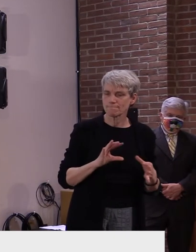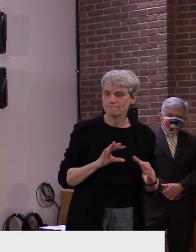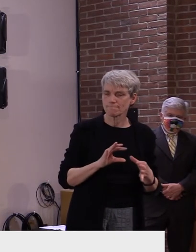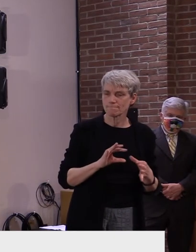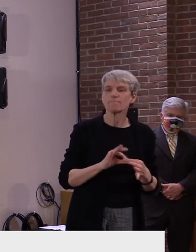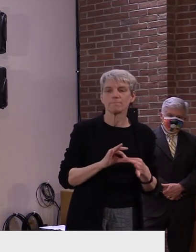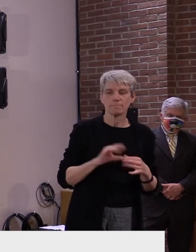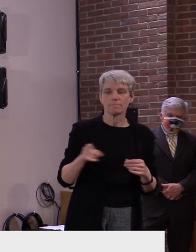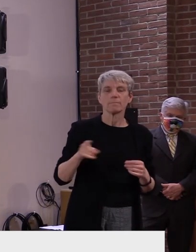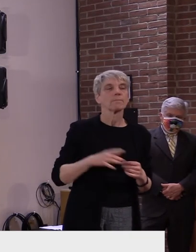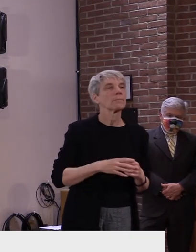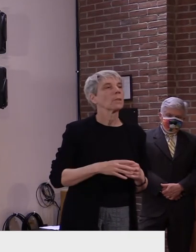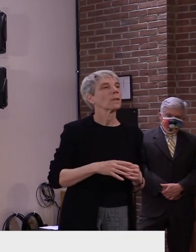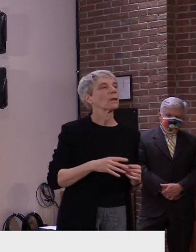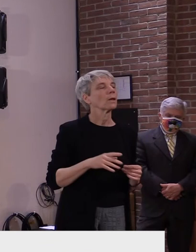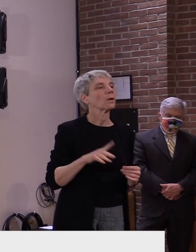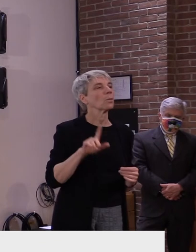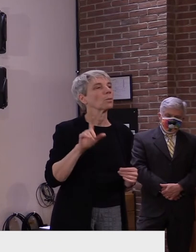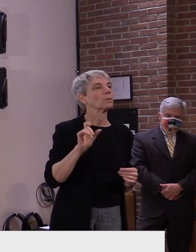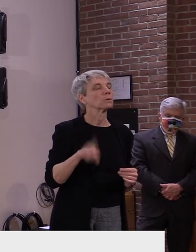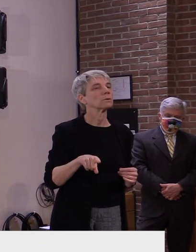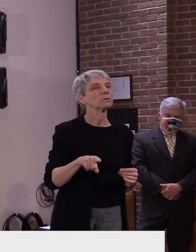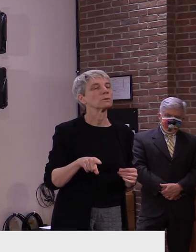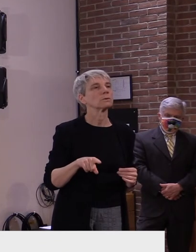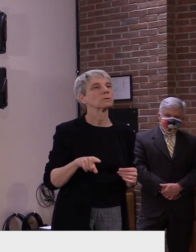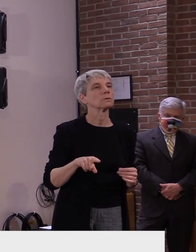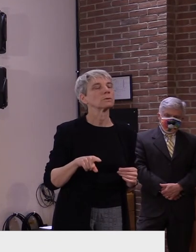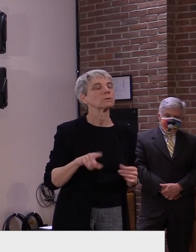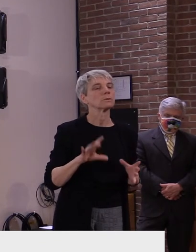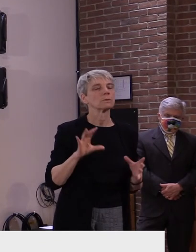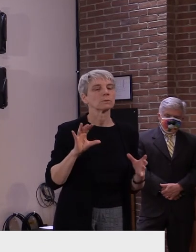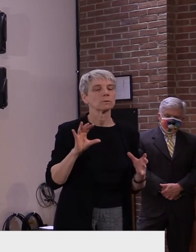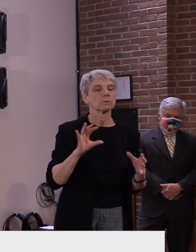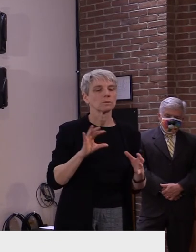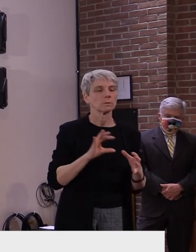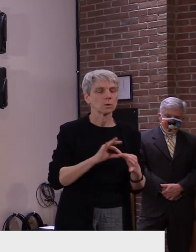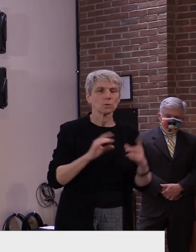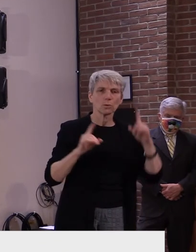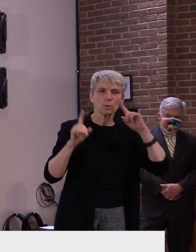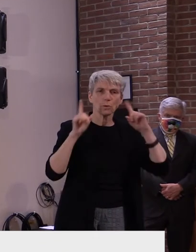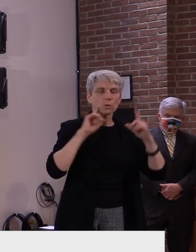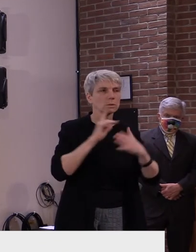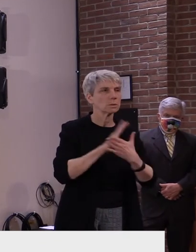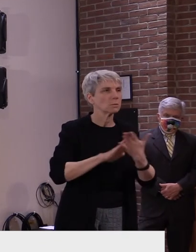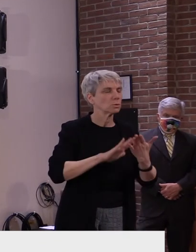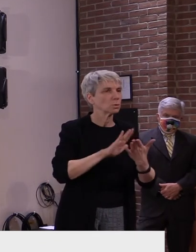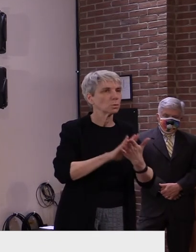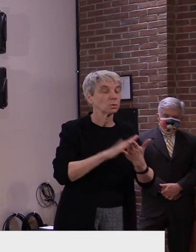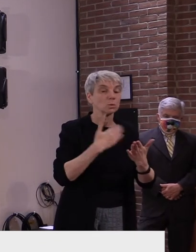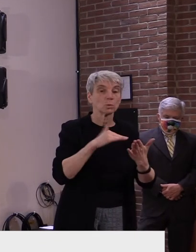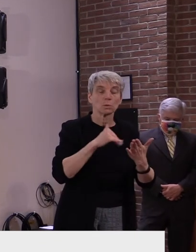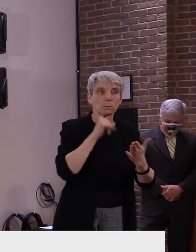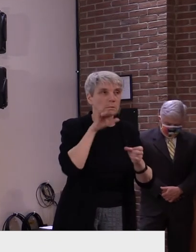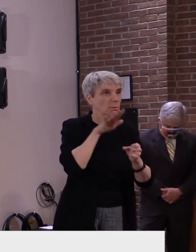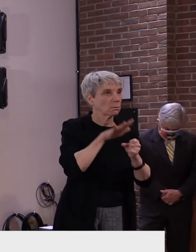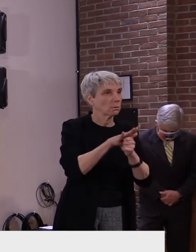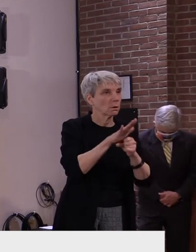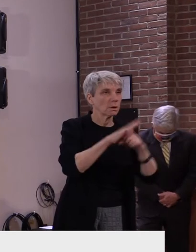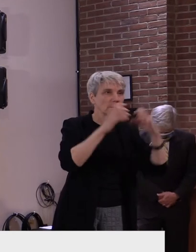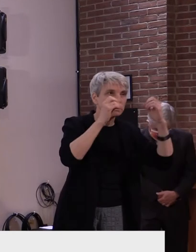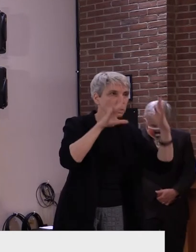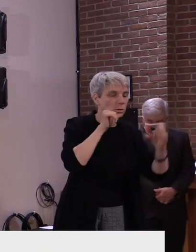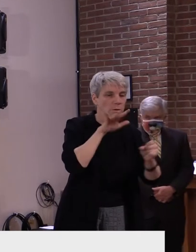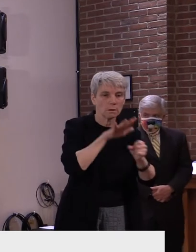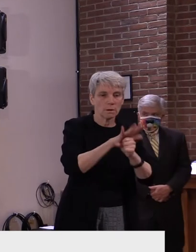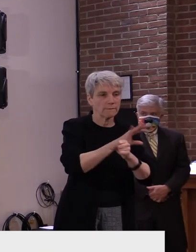my question is going to be about what i hear are school staff shortages in different school districts across the